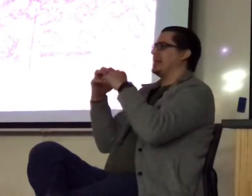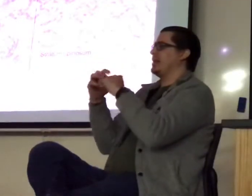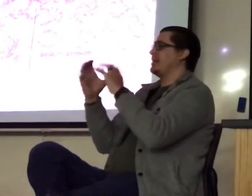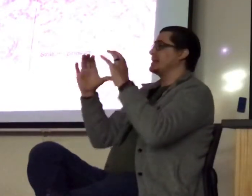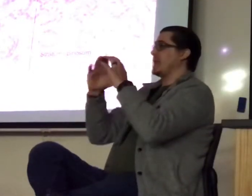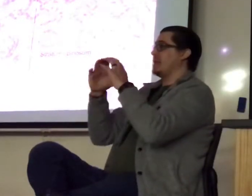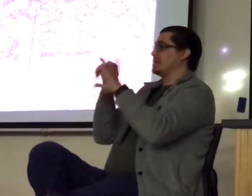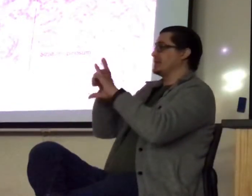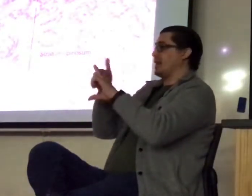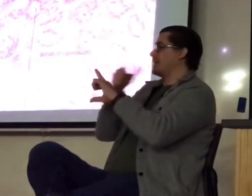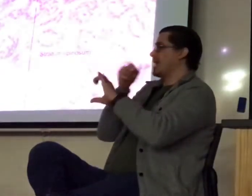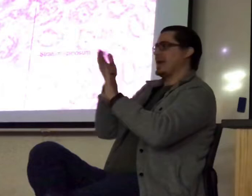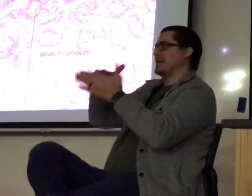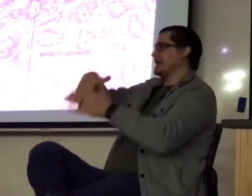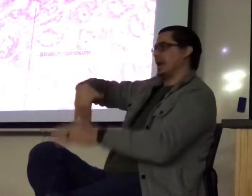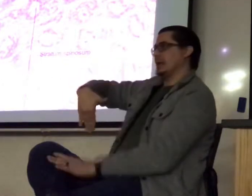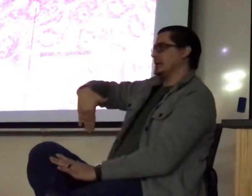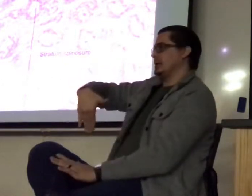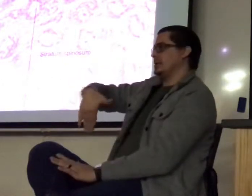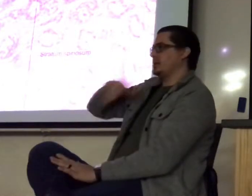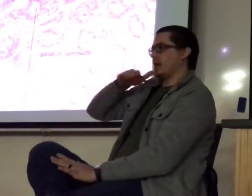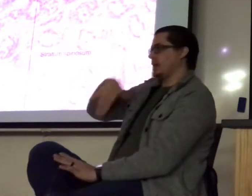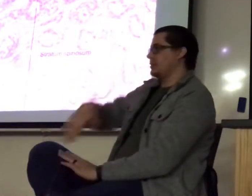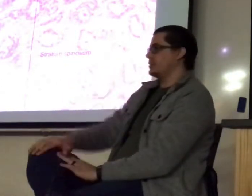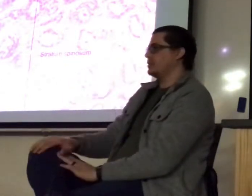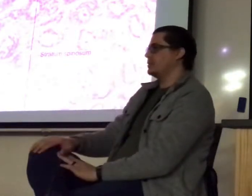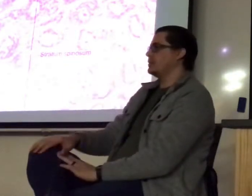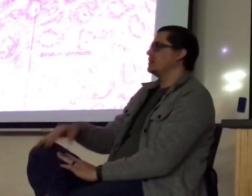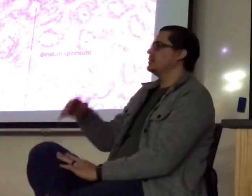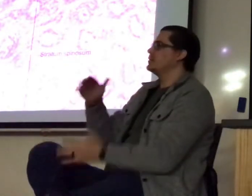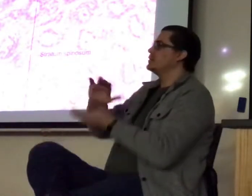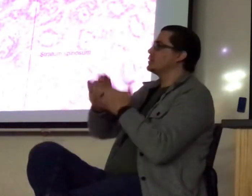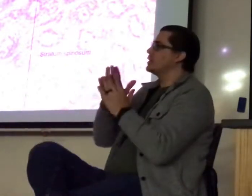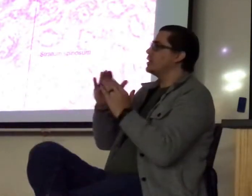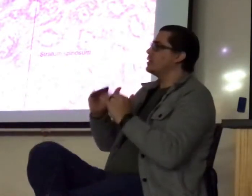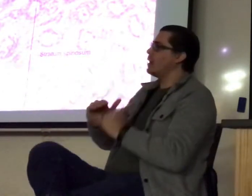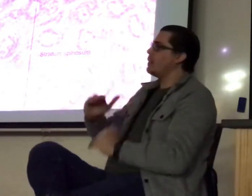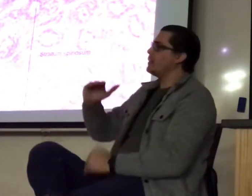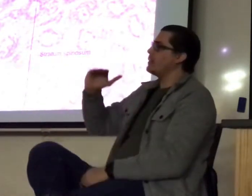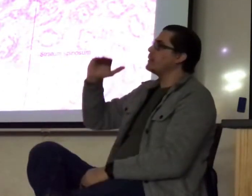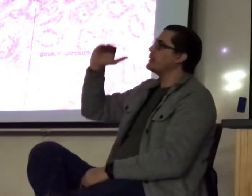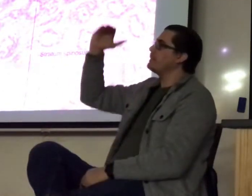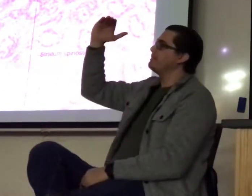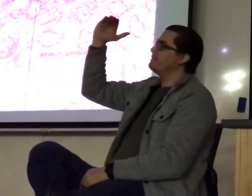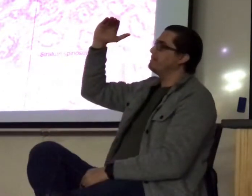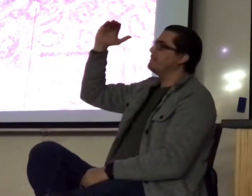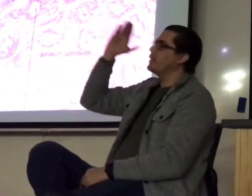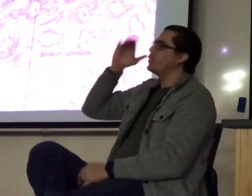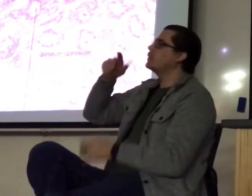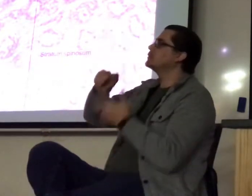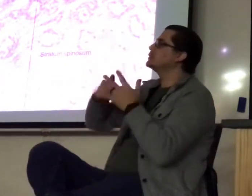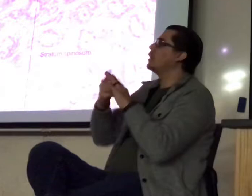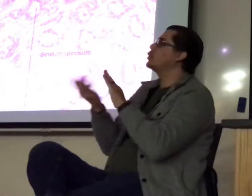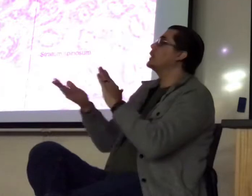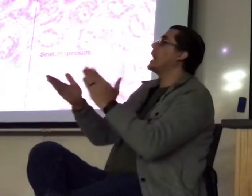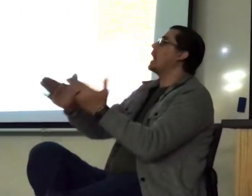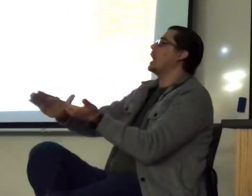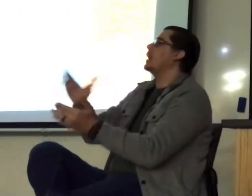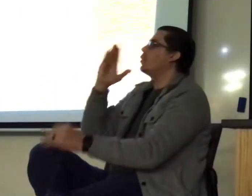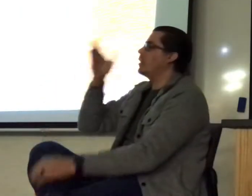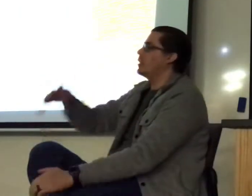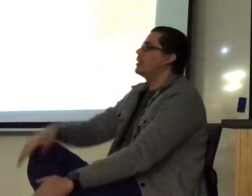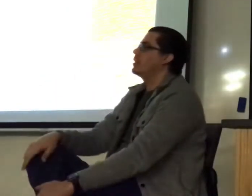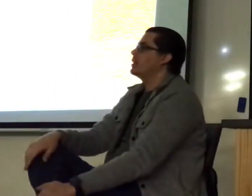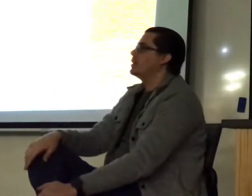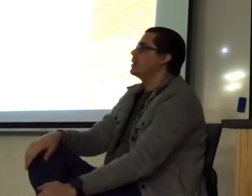yet. Okay. But as you get pushed to the upper layer above this, they start to die. And that's